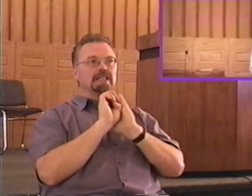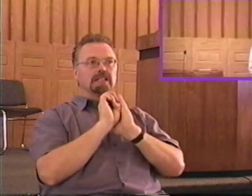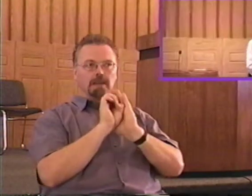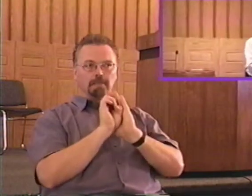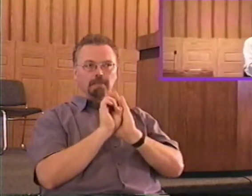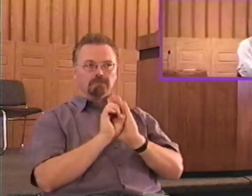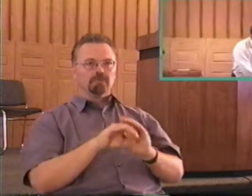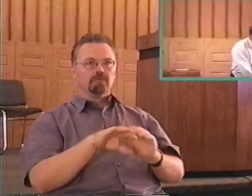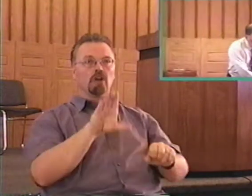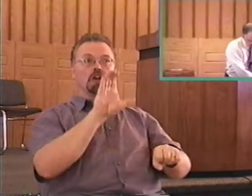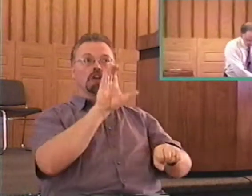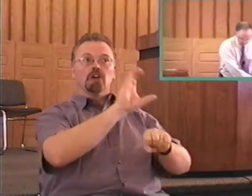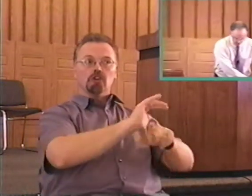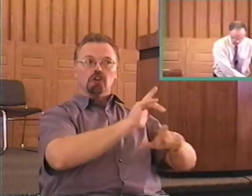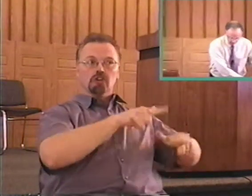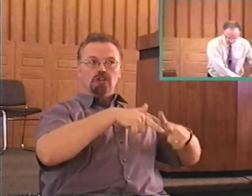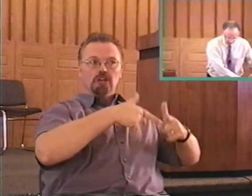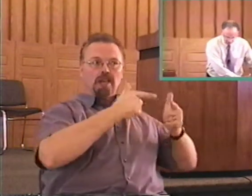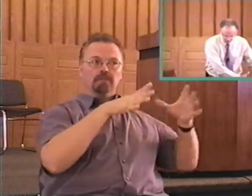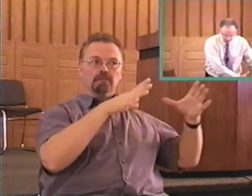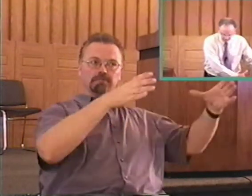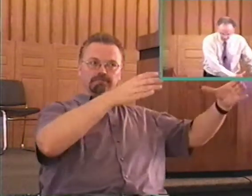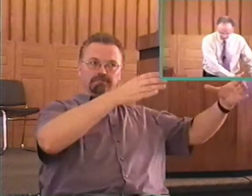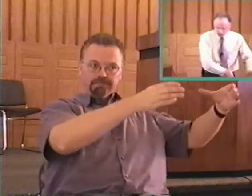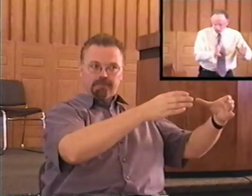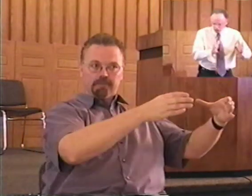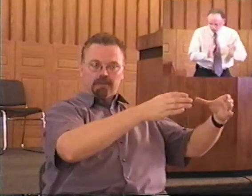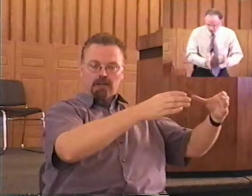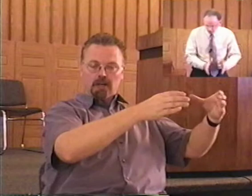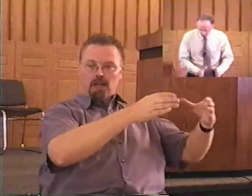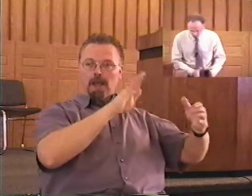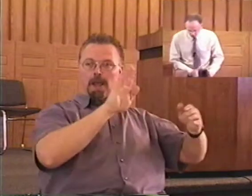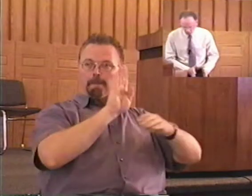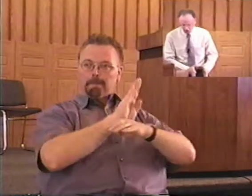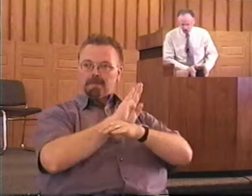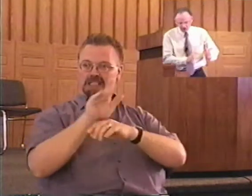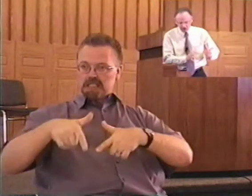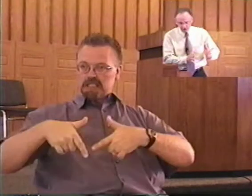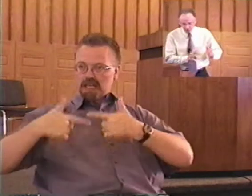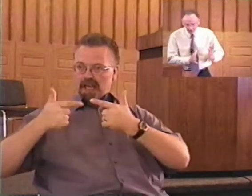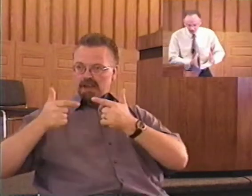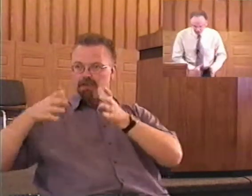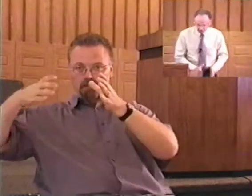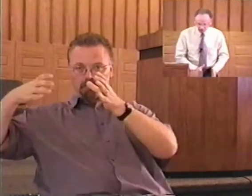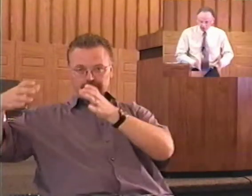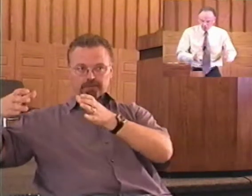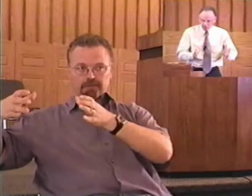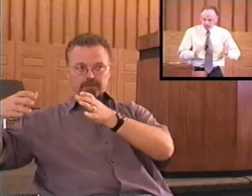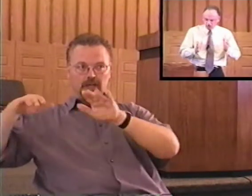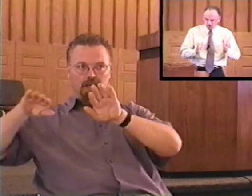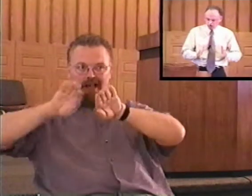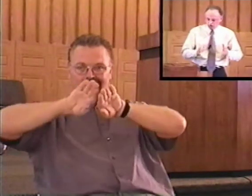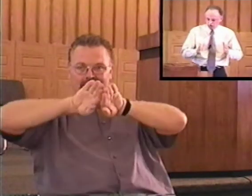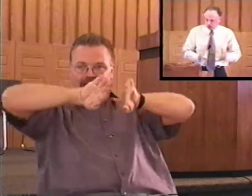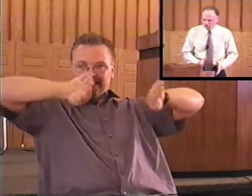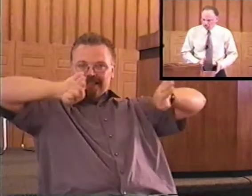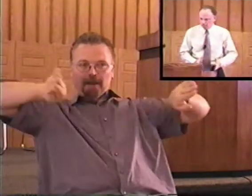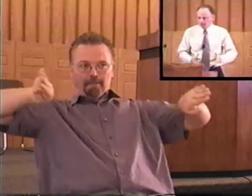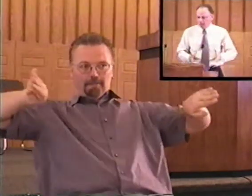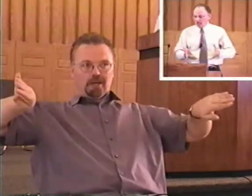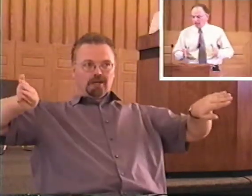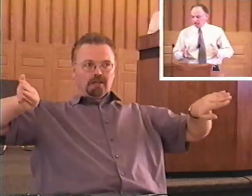thing. Business life is another thing. So you go to church and you wear your suit and you